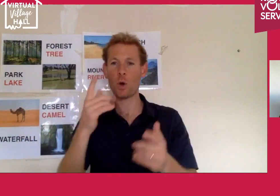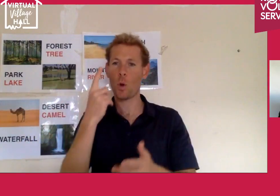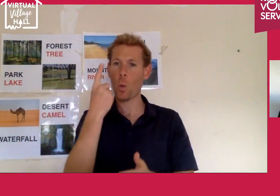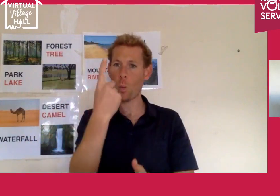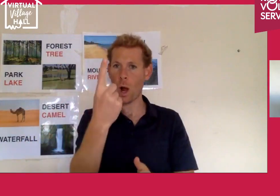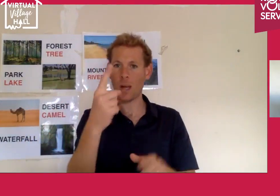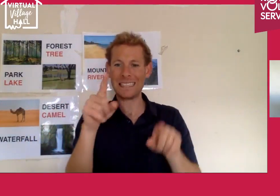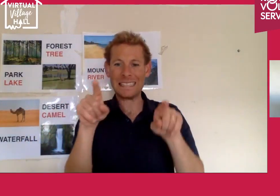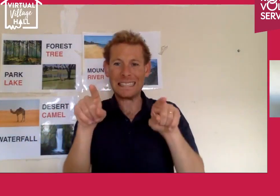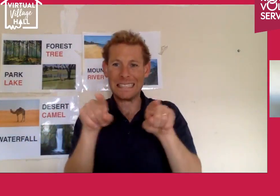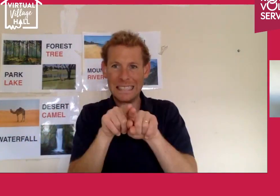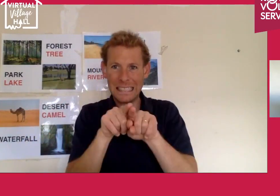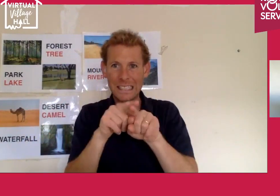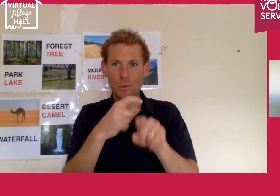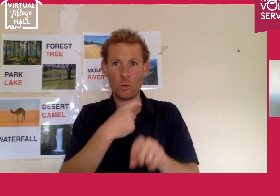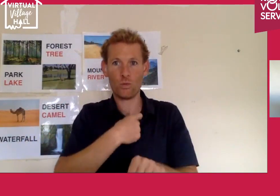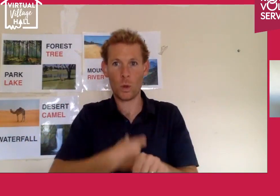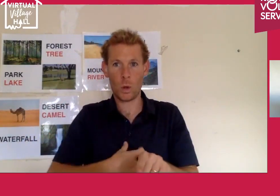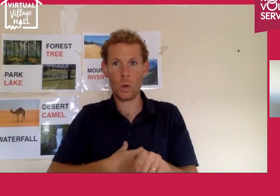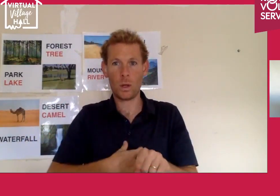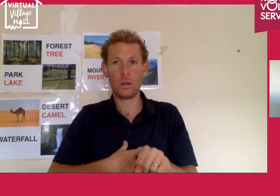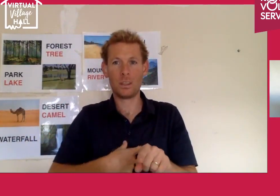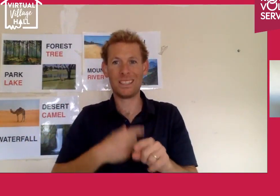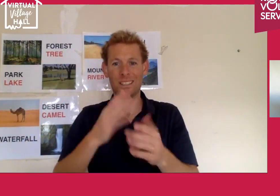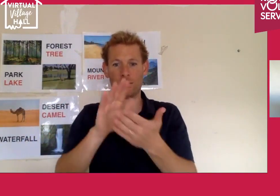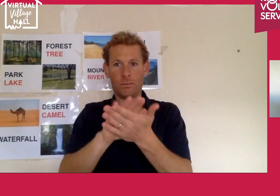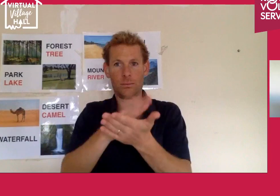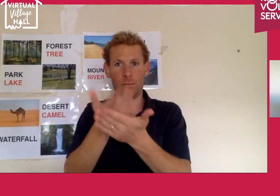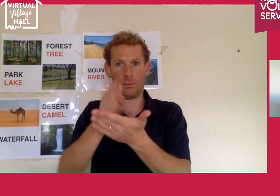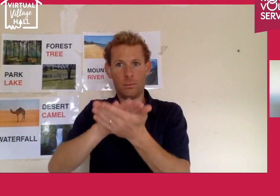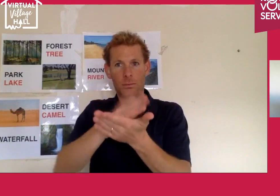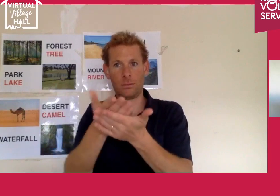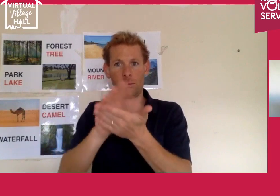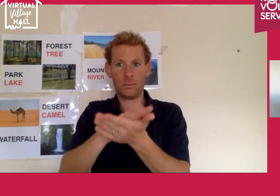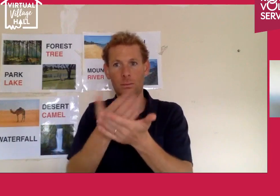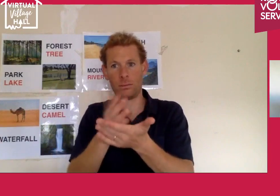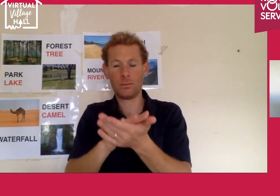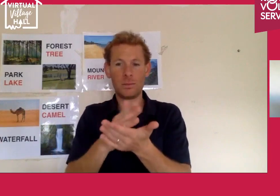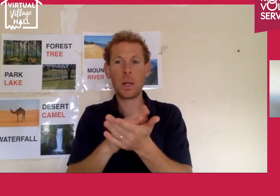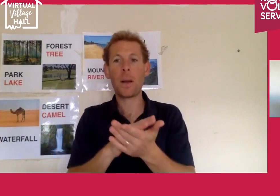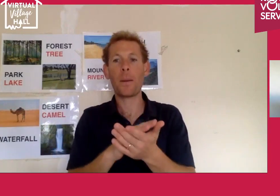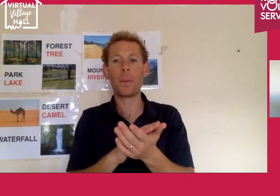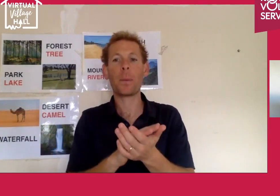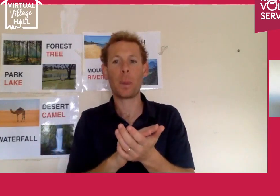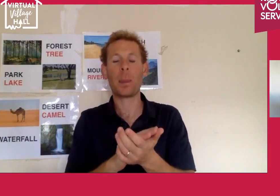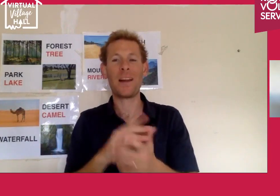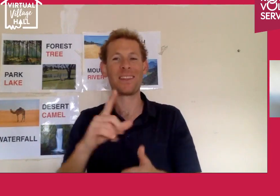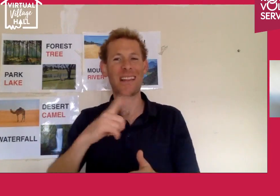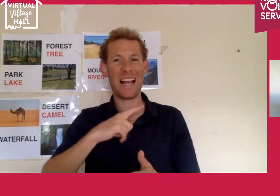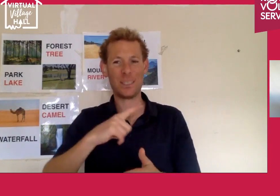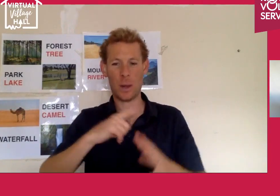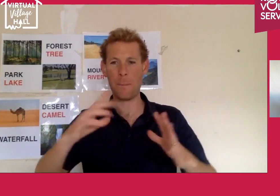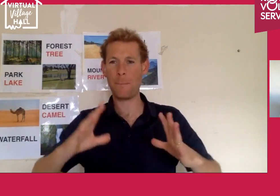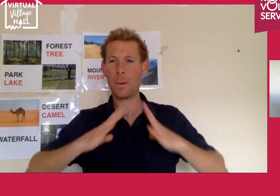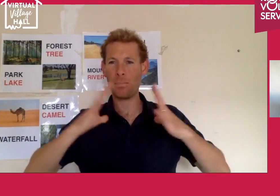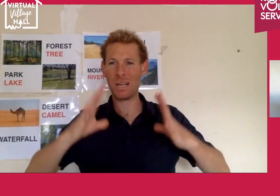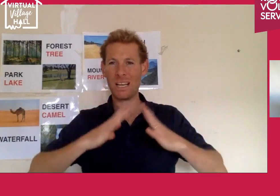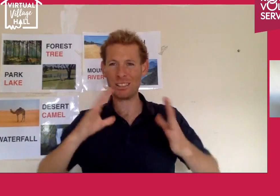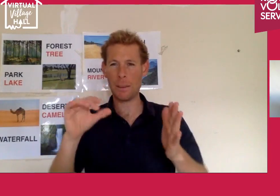of different roles, so they have to put themselves in lots of different settings. But their main role is to transfer one language